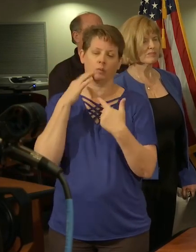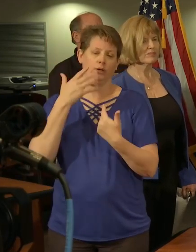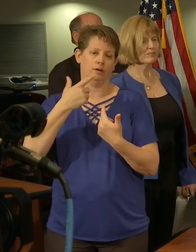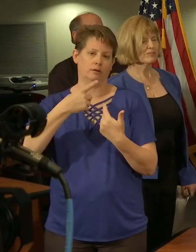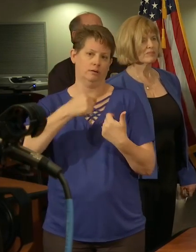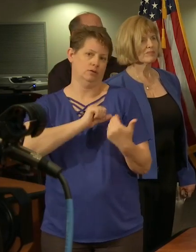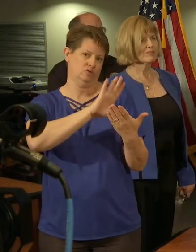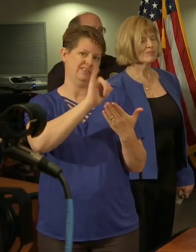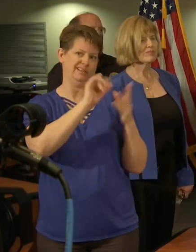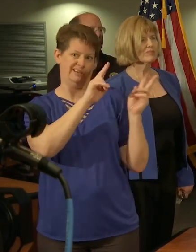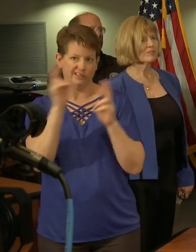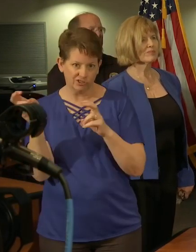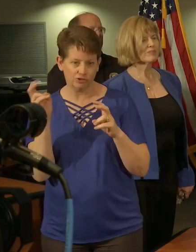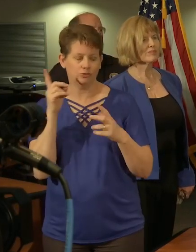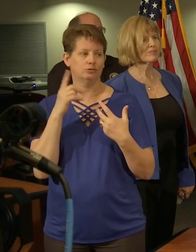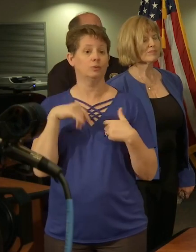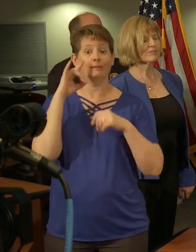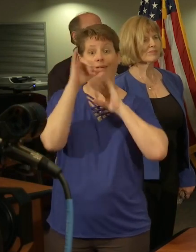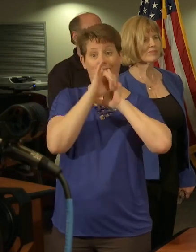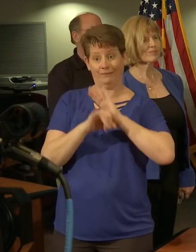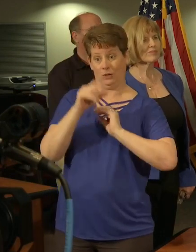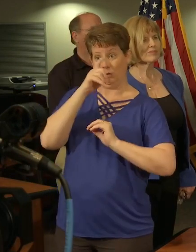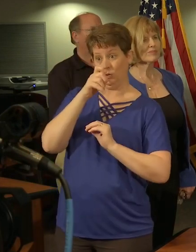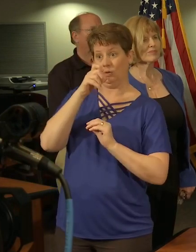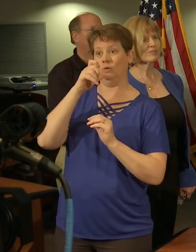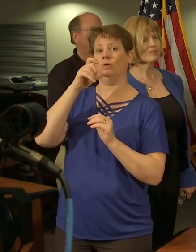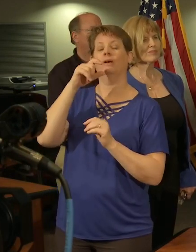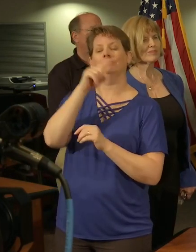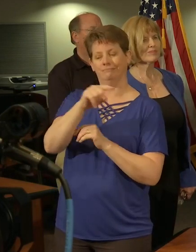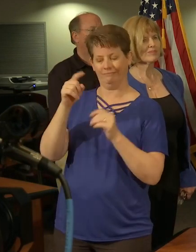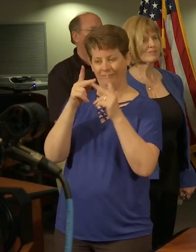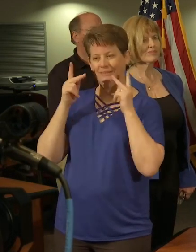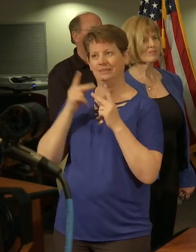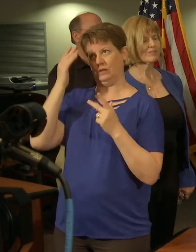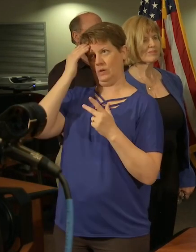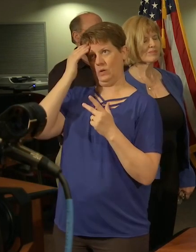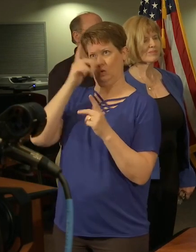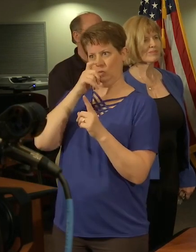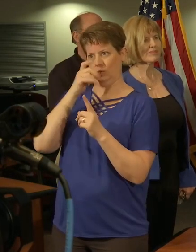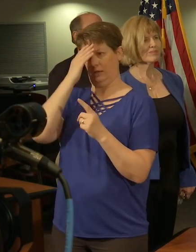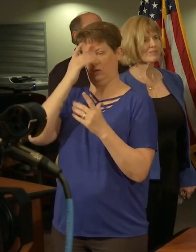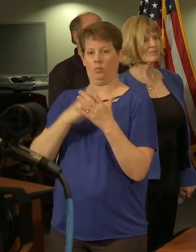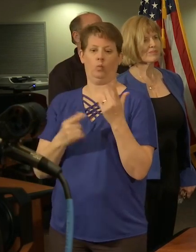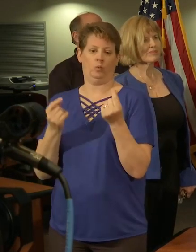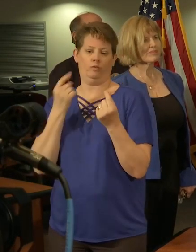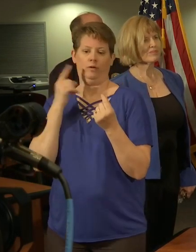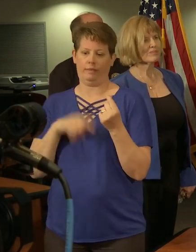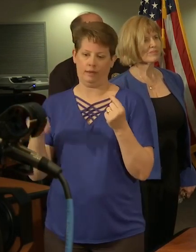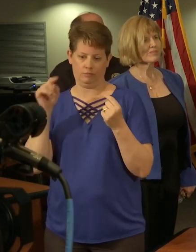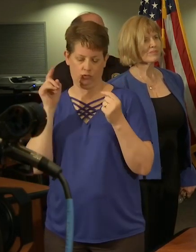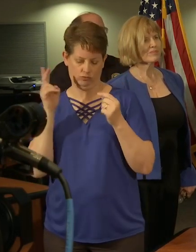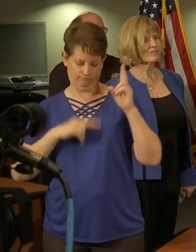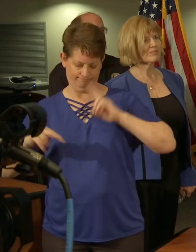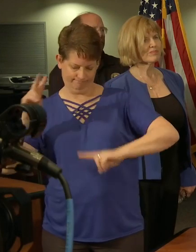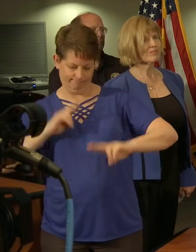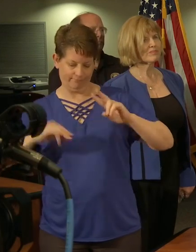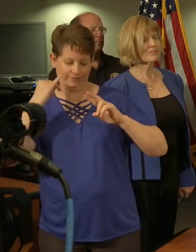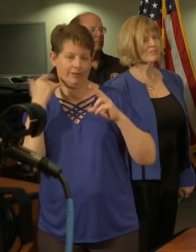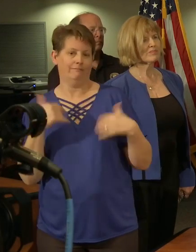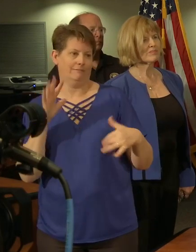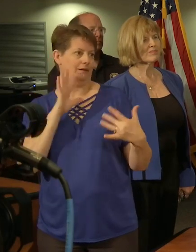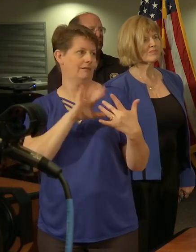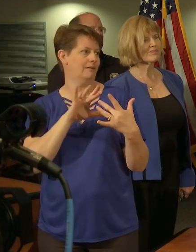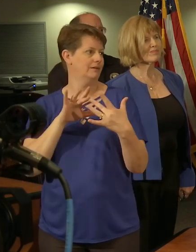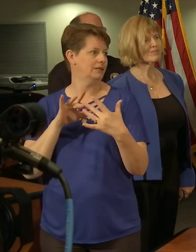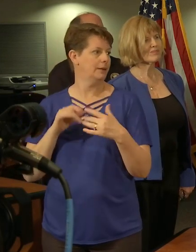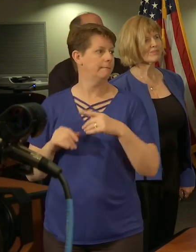we have identified those healthcare professionals. The facility is aware, and they know what to do with asking them to monitor for symptoms if they have been a contact.